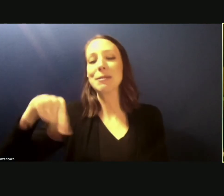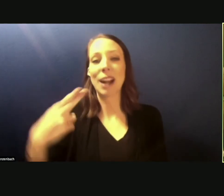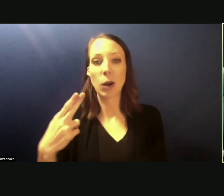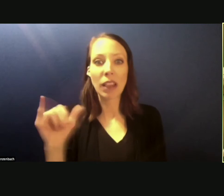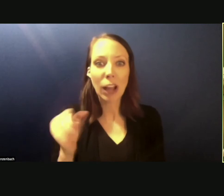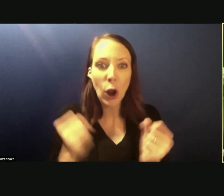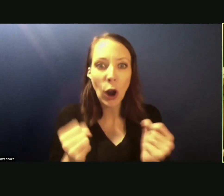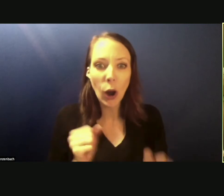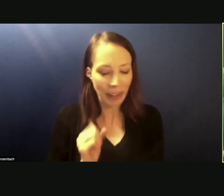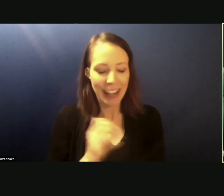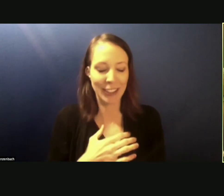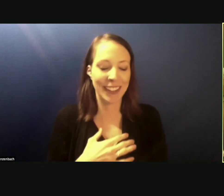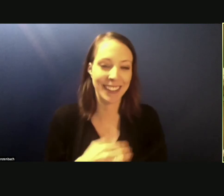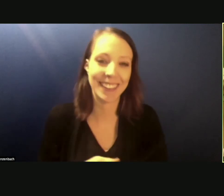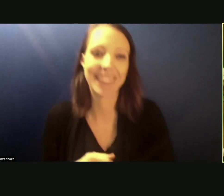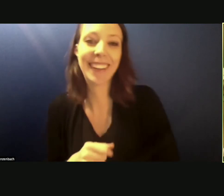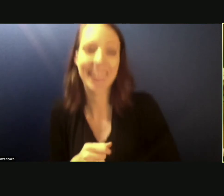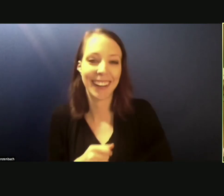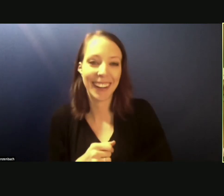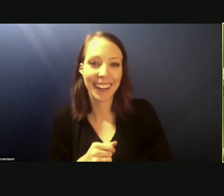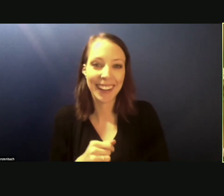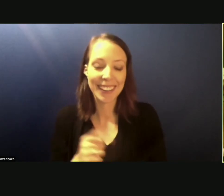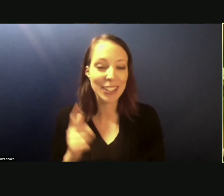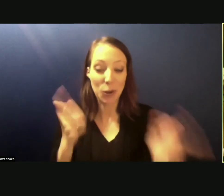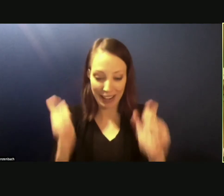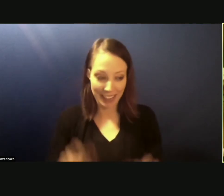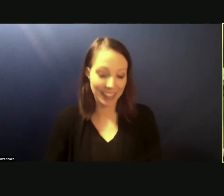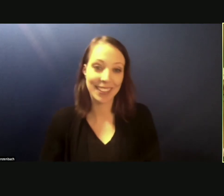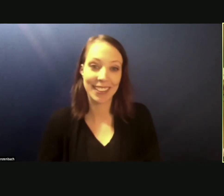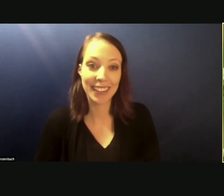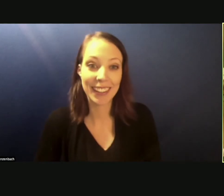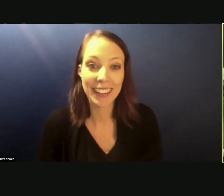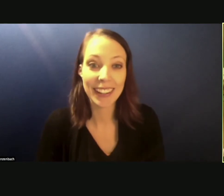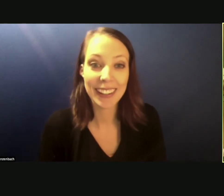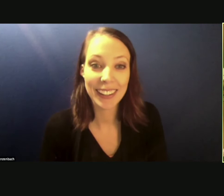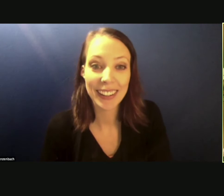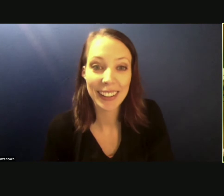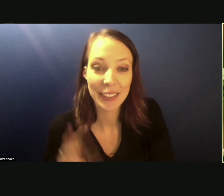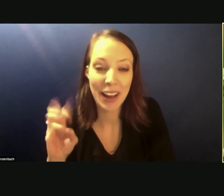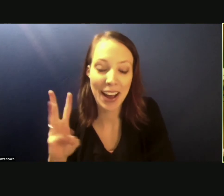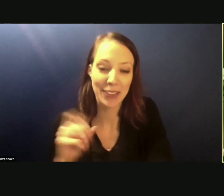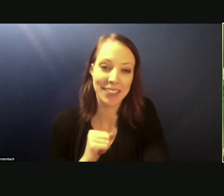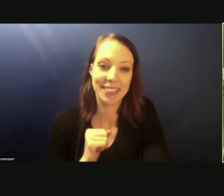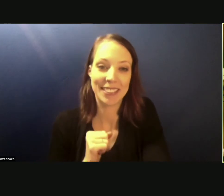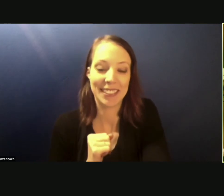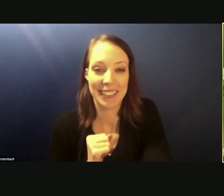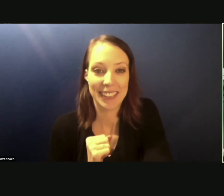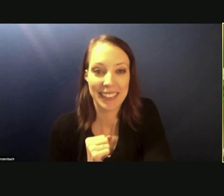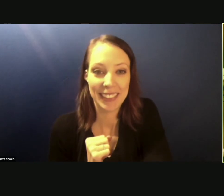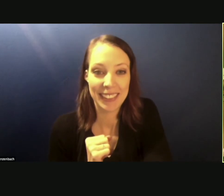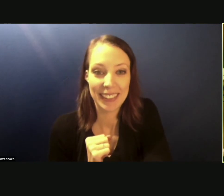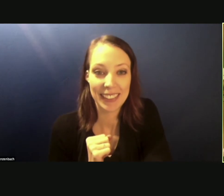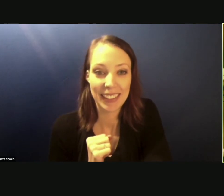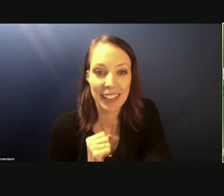car. 55 miles per hour. That's fast. So So I fast. thought that was pretty cool. Let's see. And